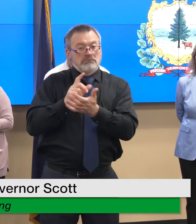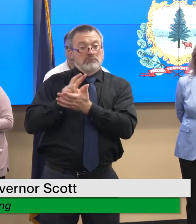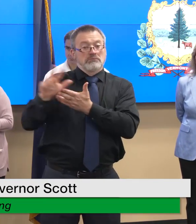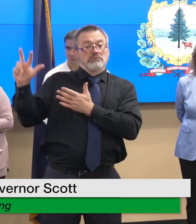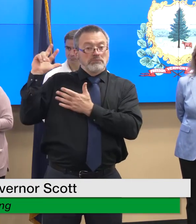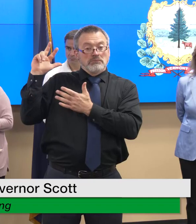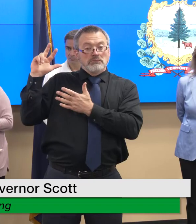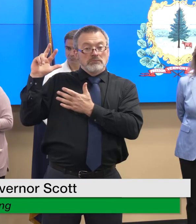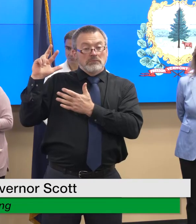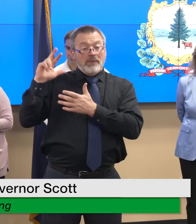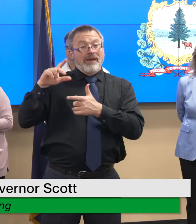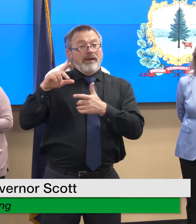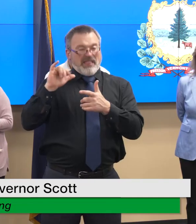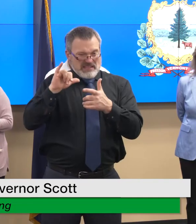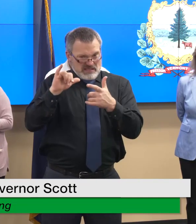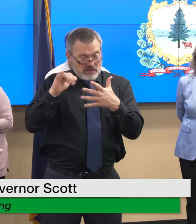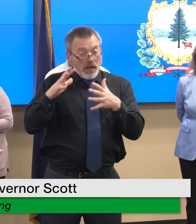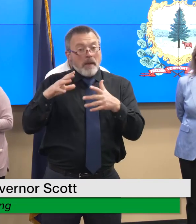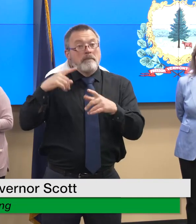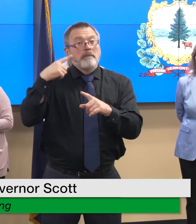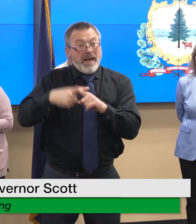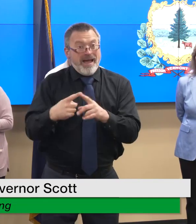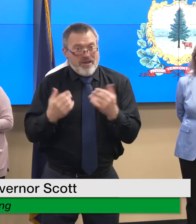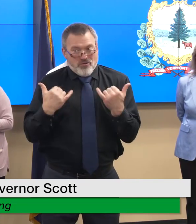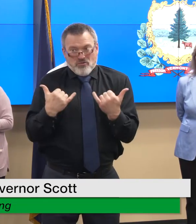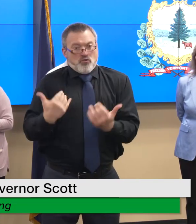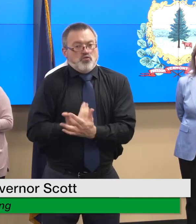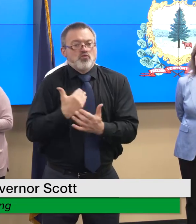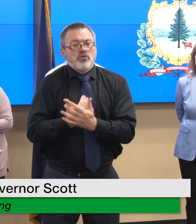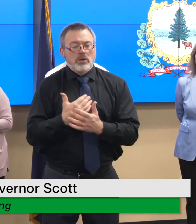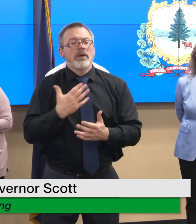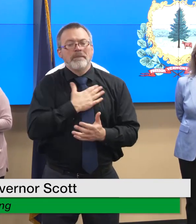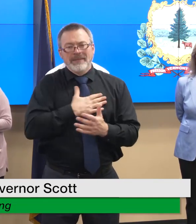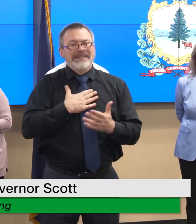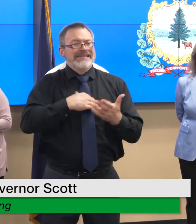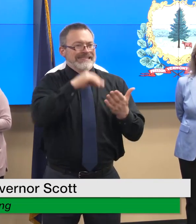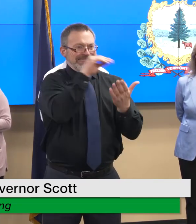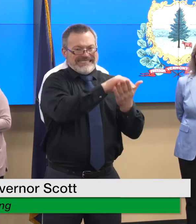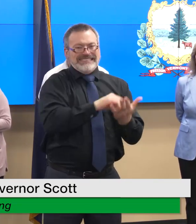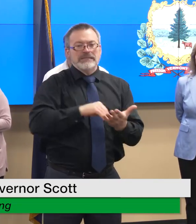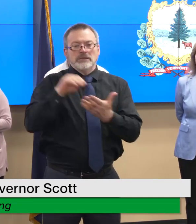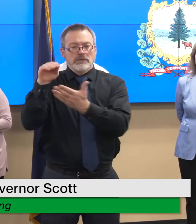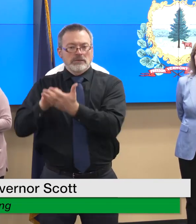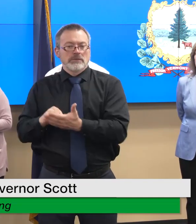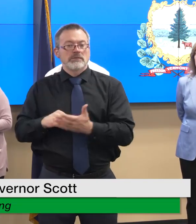sustained additional damage, please complete a report for both dates.